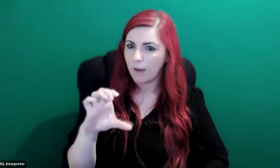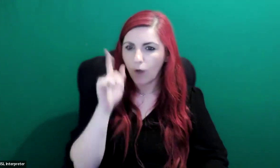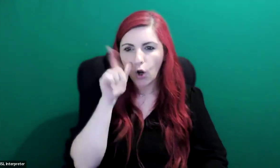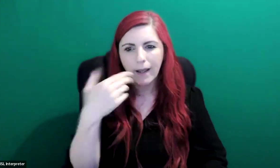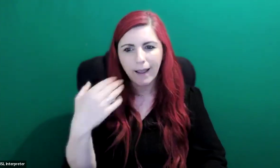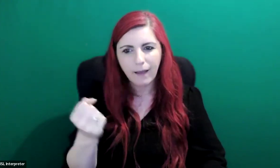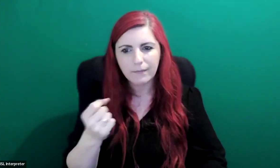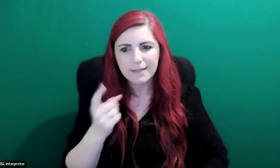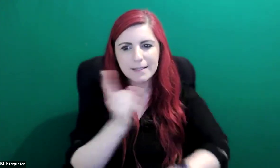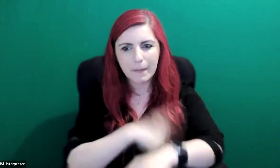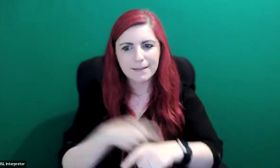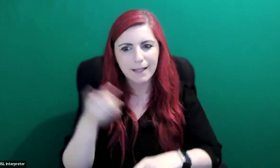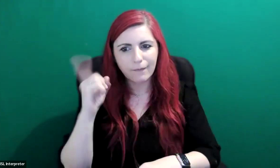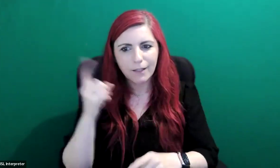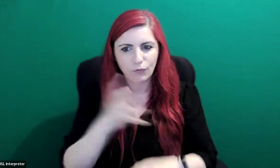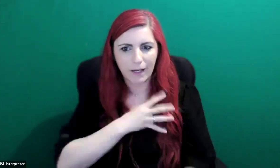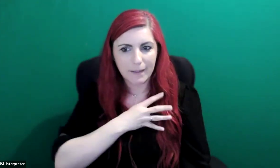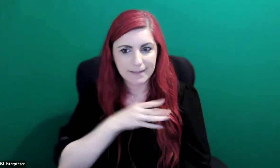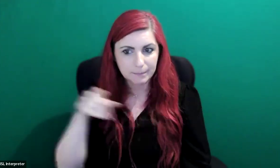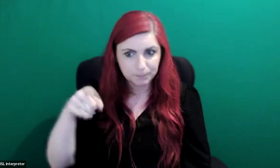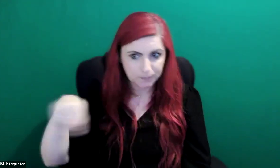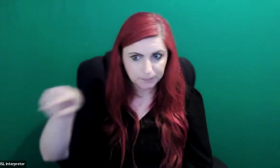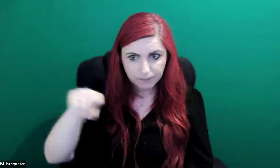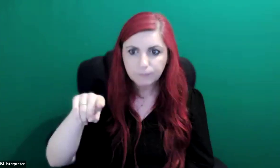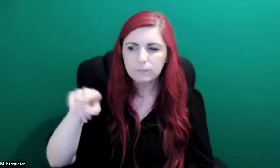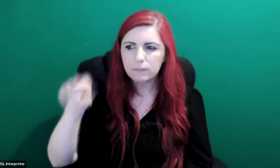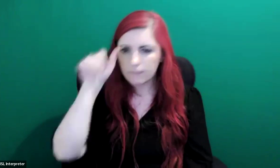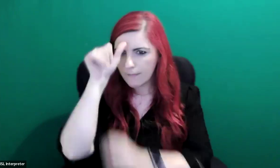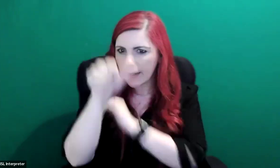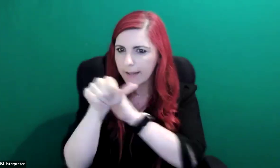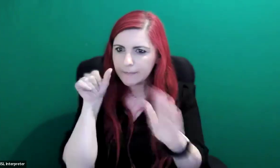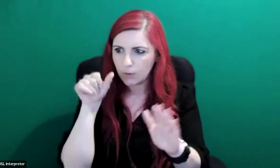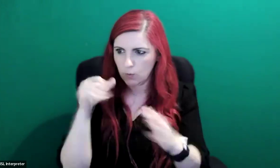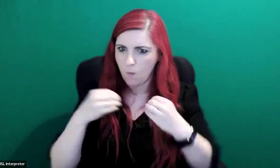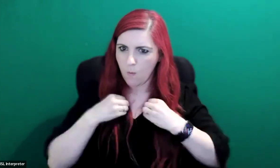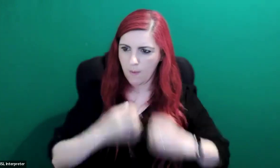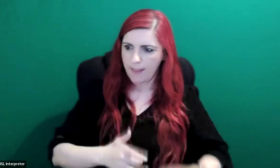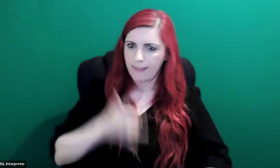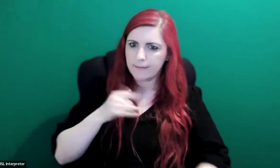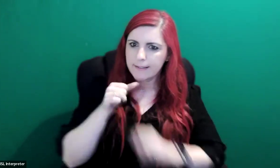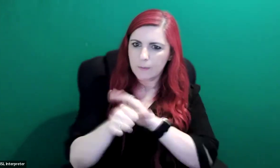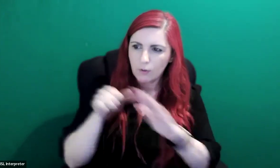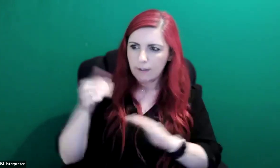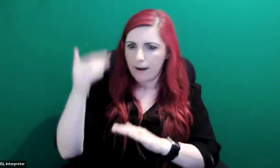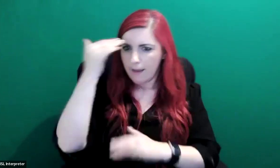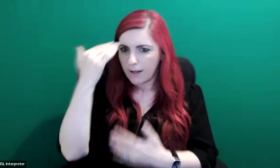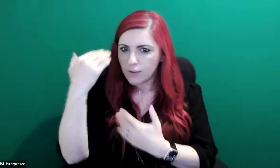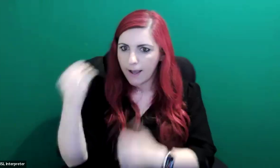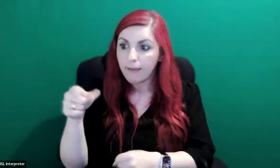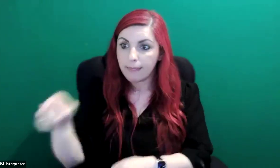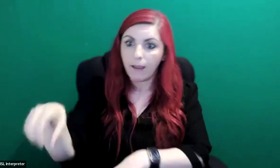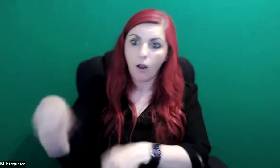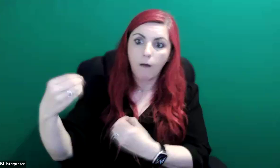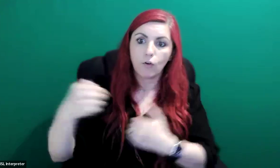disability advisory committee made up of experts with lived experience and extensive knowledge that advise us on law